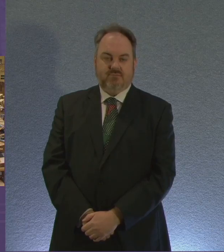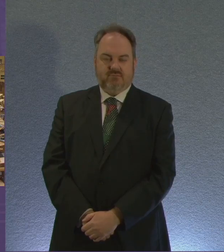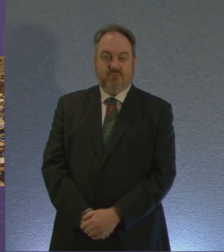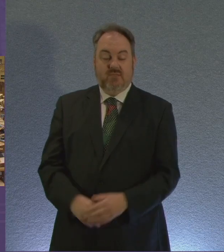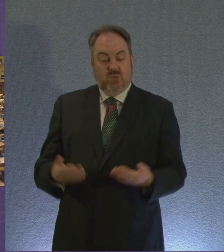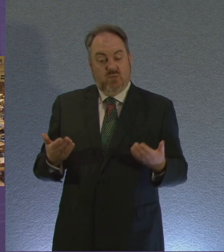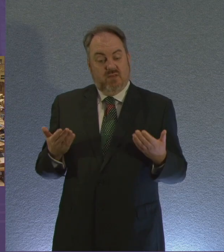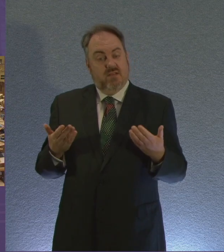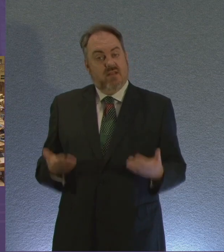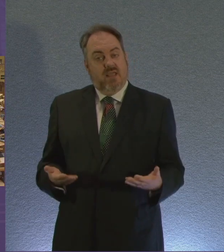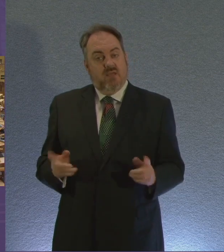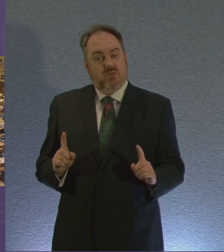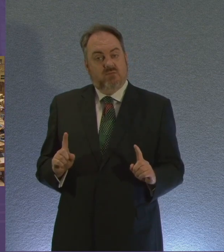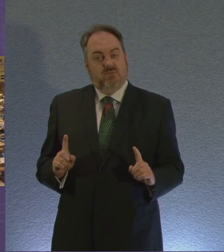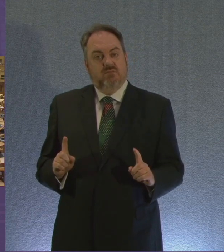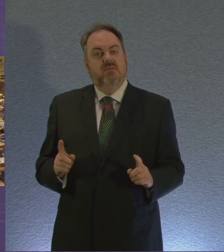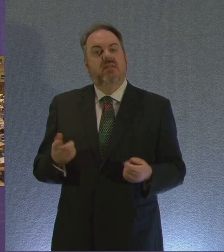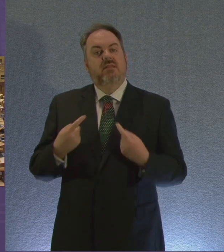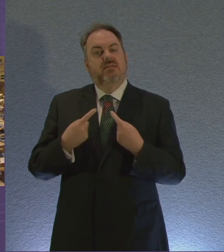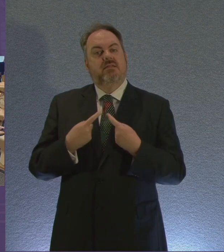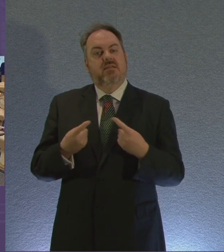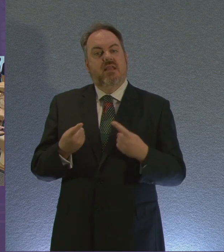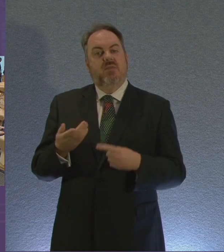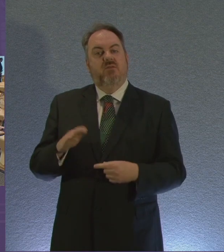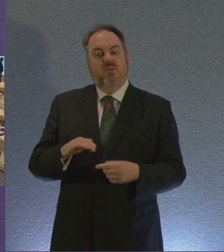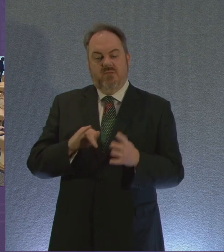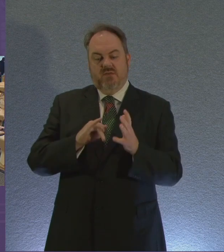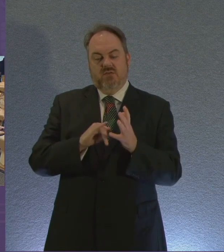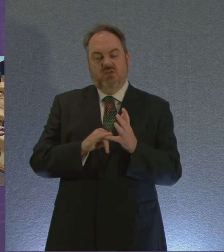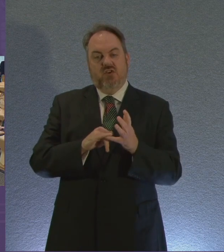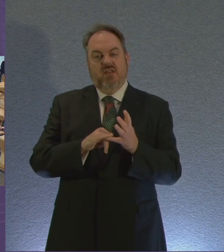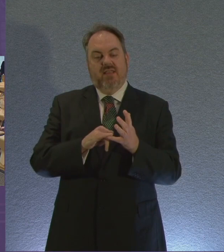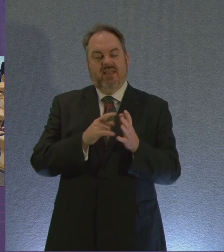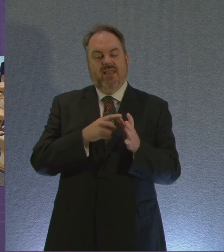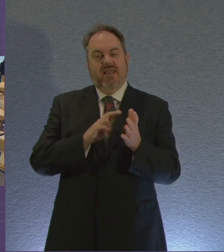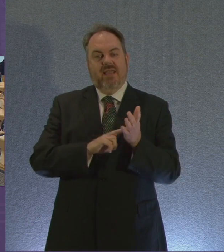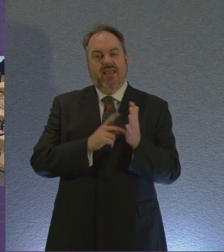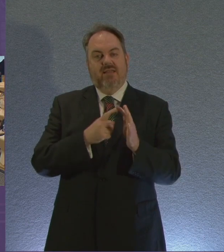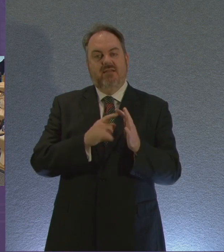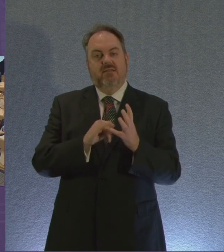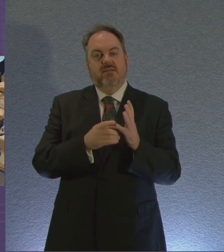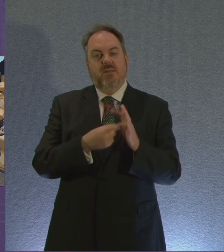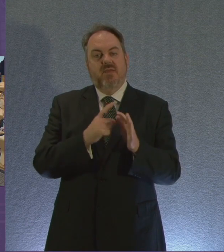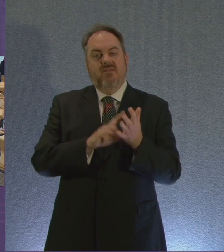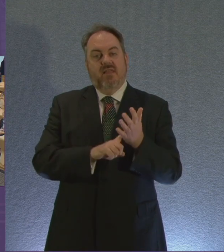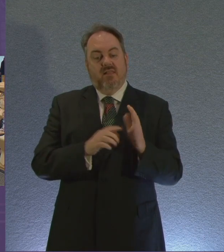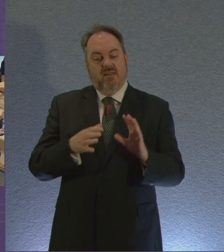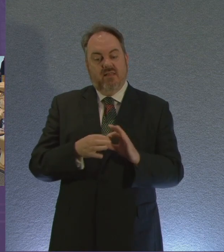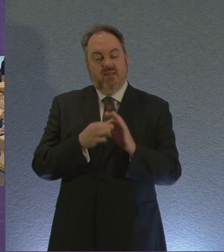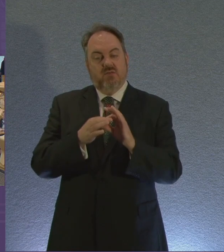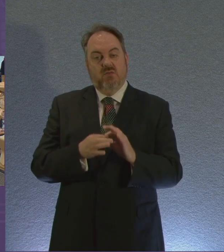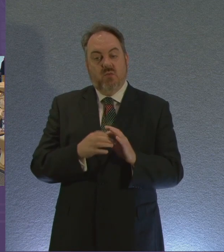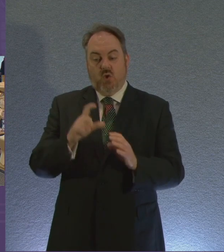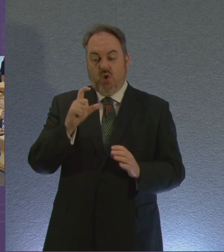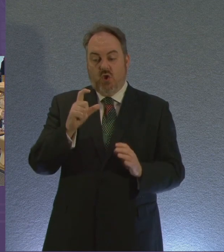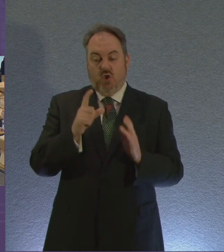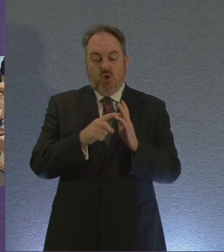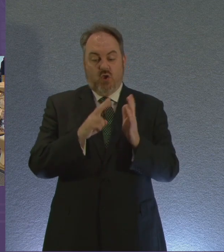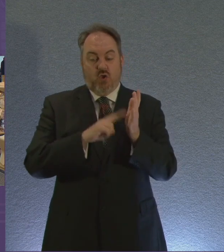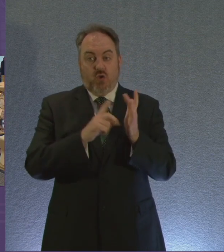The next item of business is the statement by Shirley-Ann Somerville on COVID-19 social